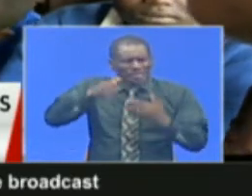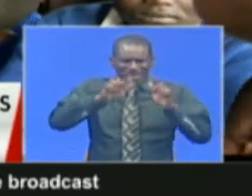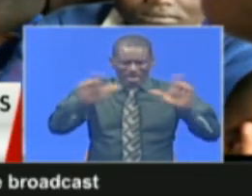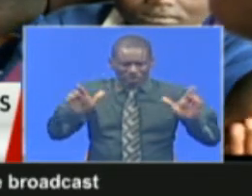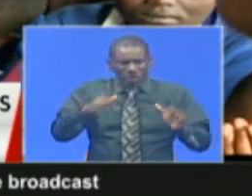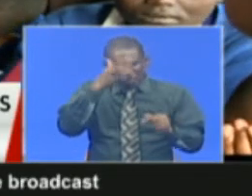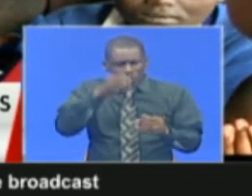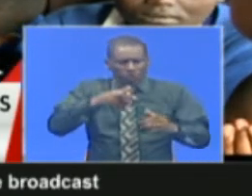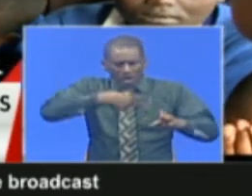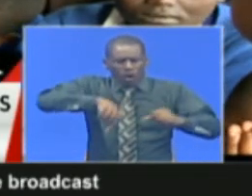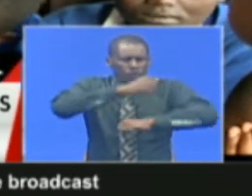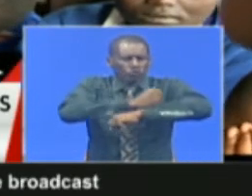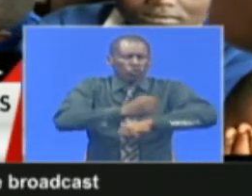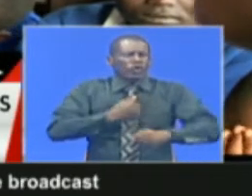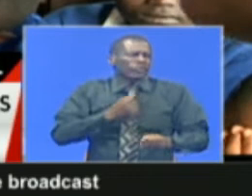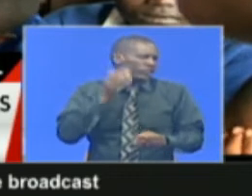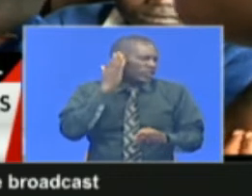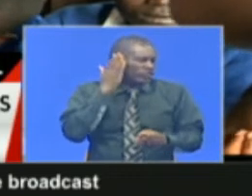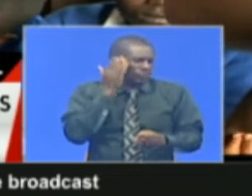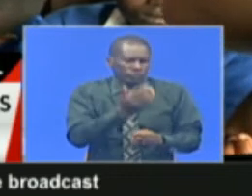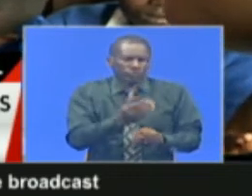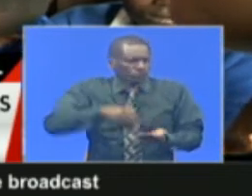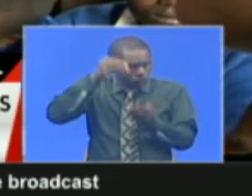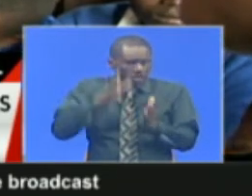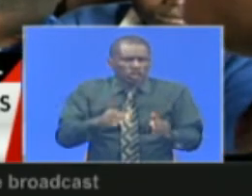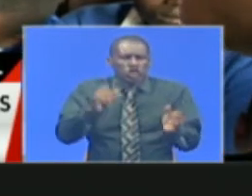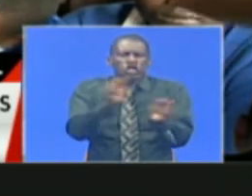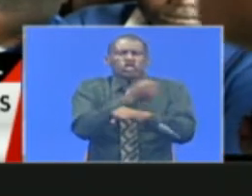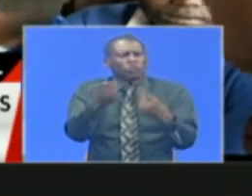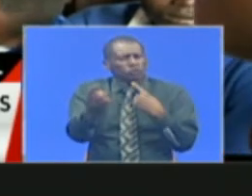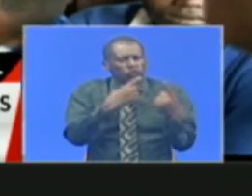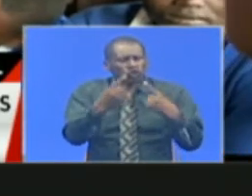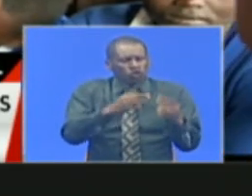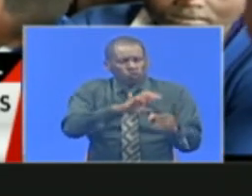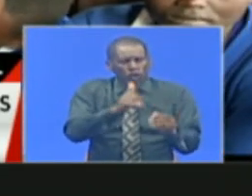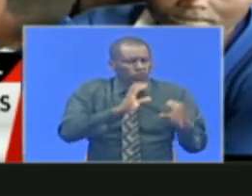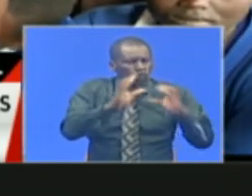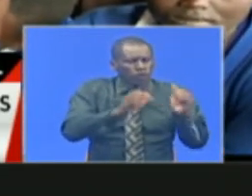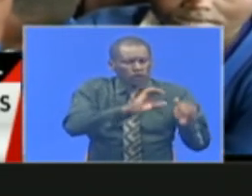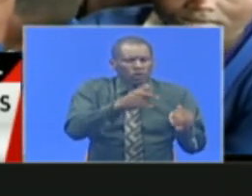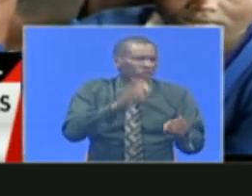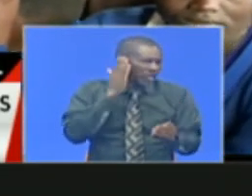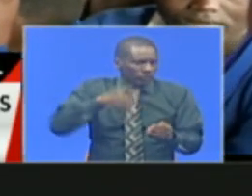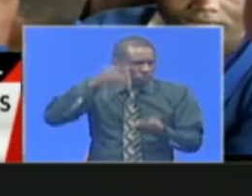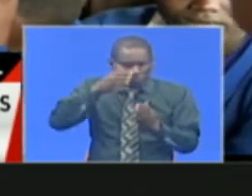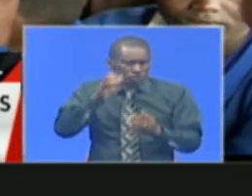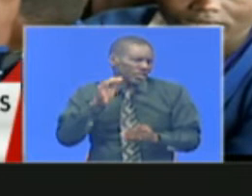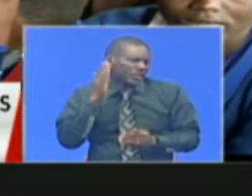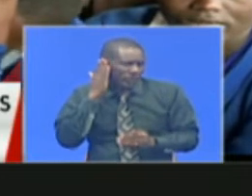sababu shule yetu tuko na wanafunzi wasiosikia. Hatuwezi tukaongea nao kwa sababu hawawezi wakasikia. Ndio